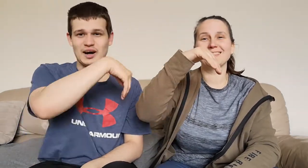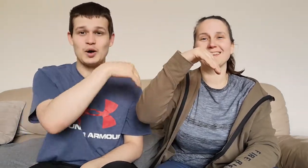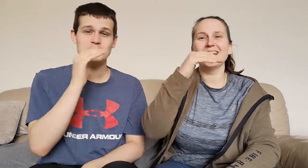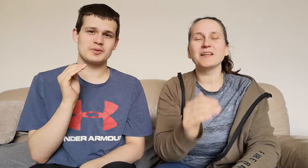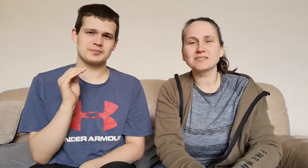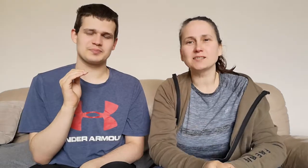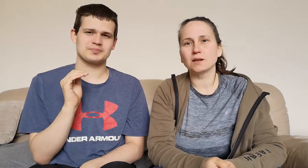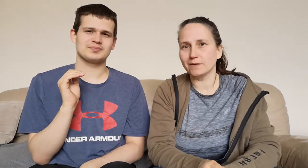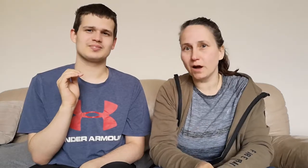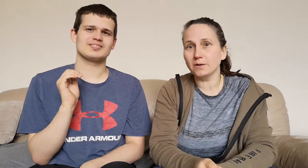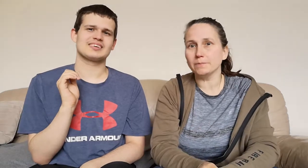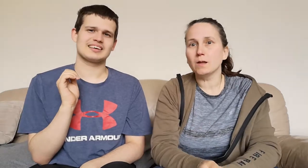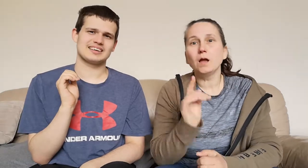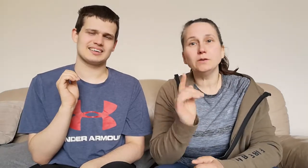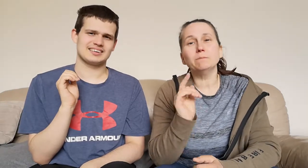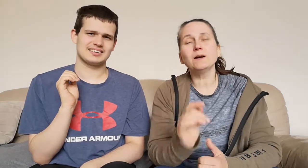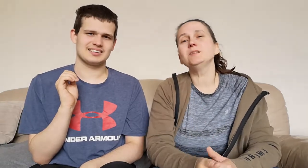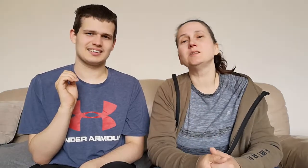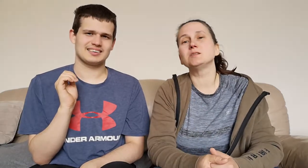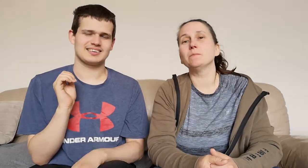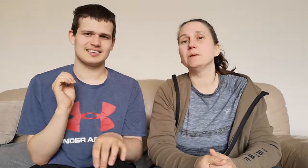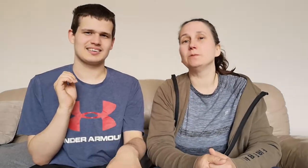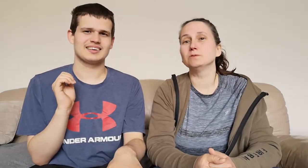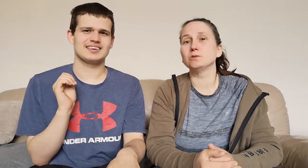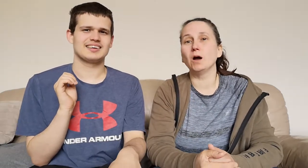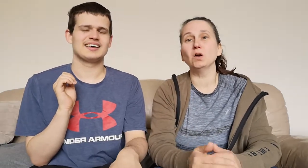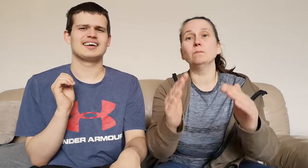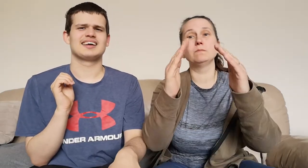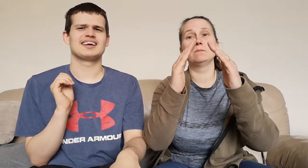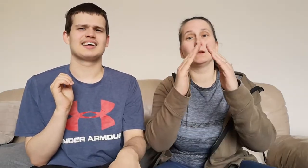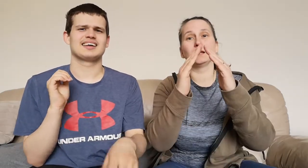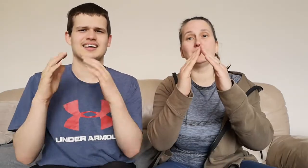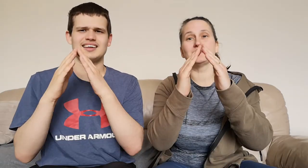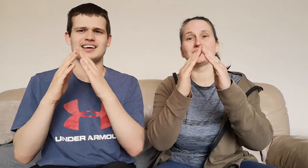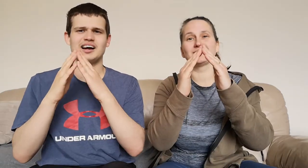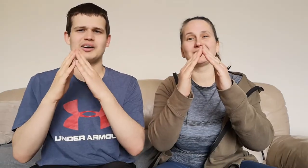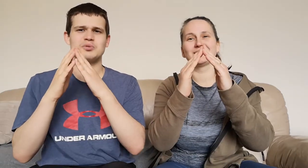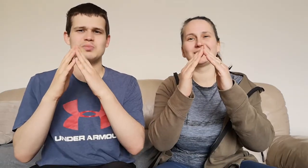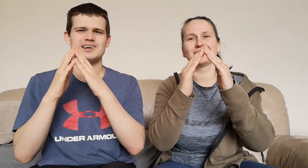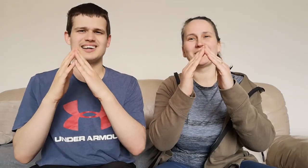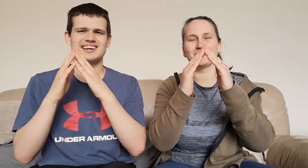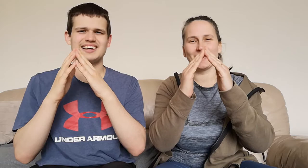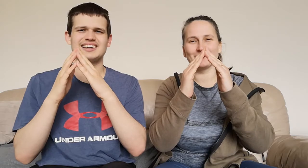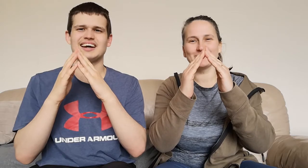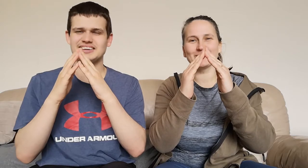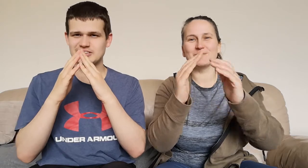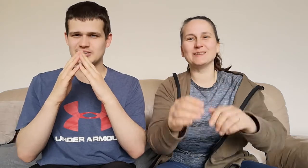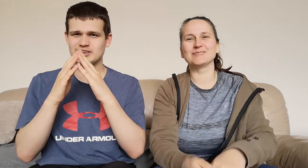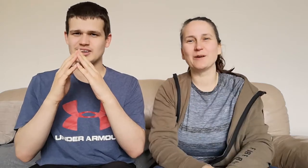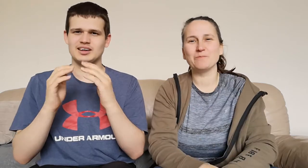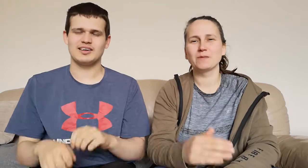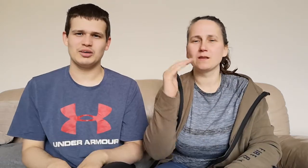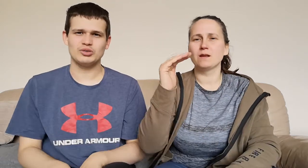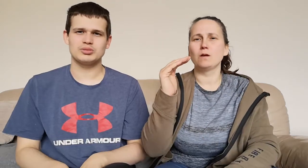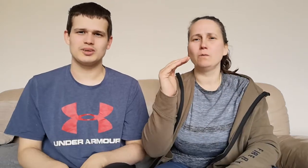Home. That's the sign for home. You might see some people do home like this. Home. Like That also means home. We